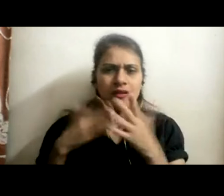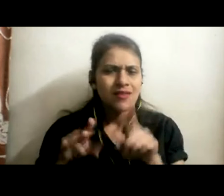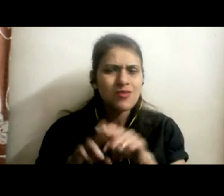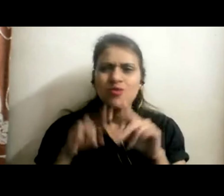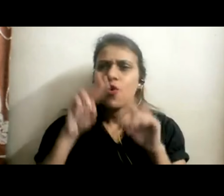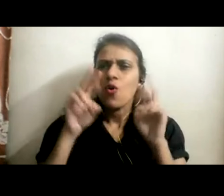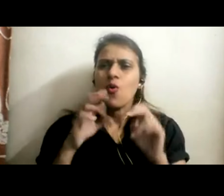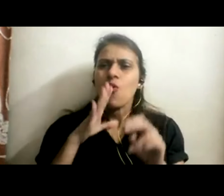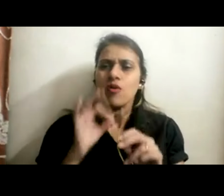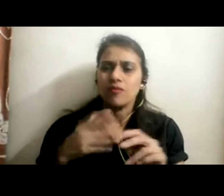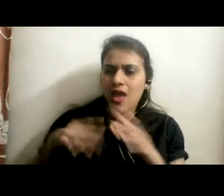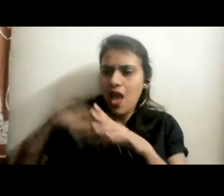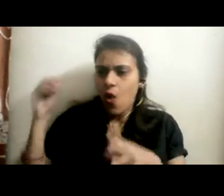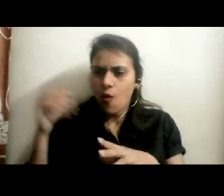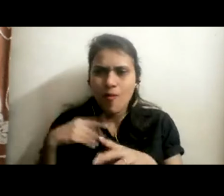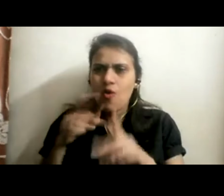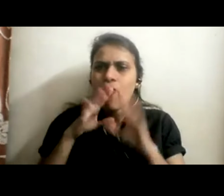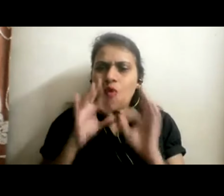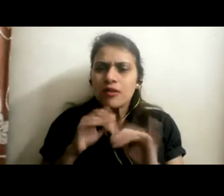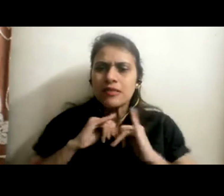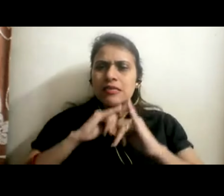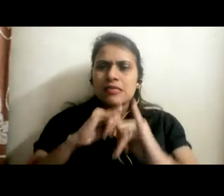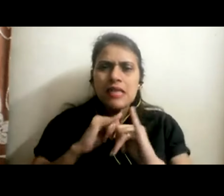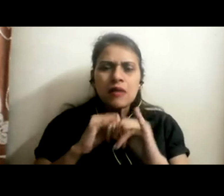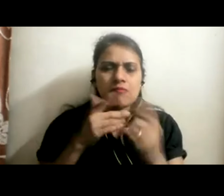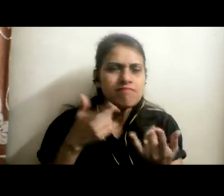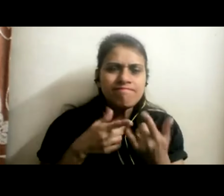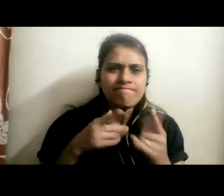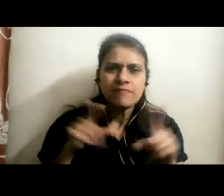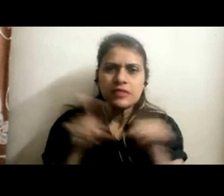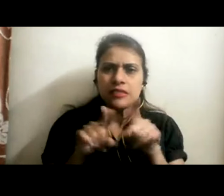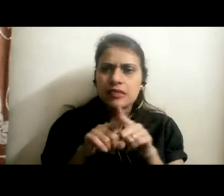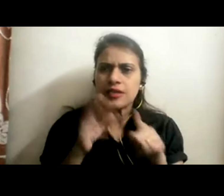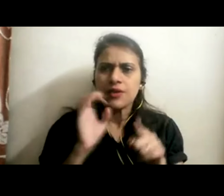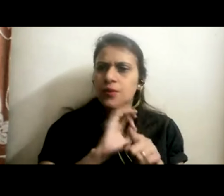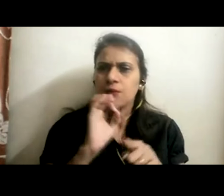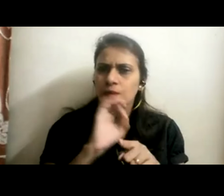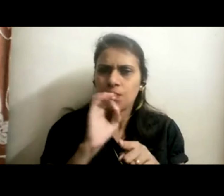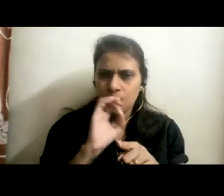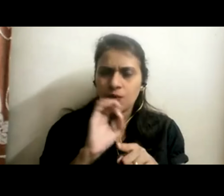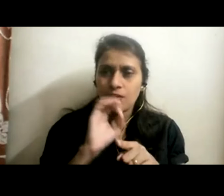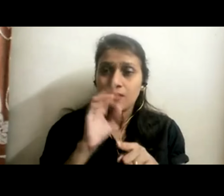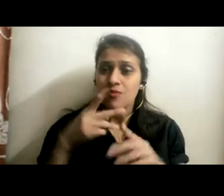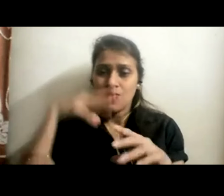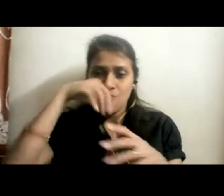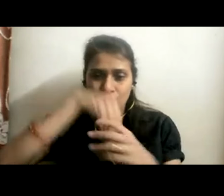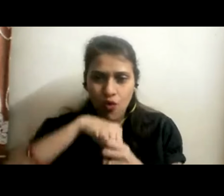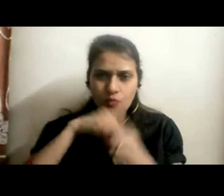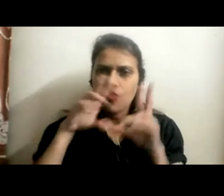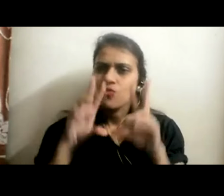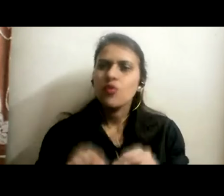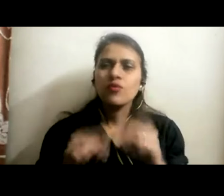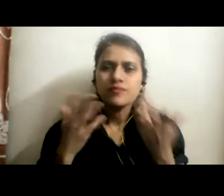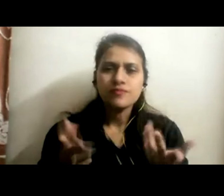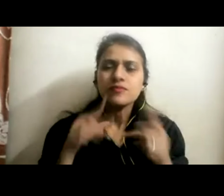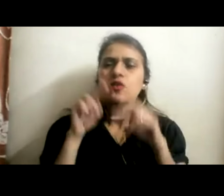that I am an outsider. I stay out from the phenomena and I observe it as a non-involved person who's